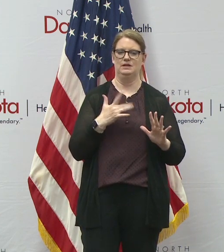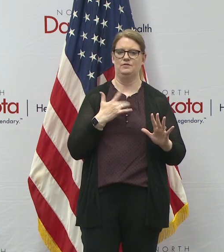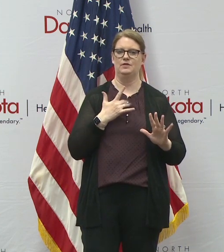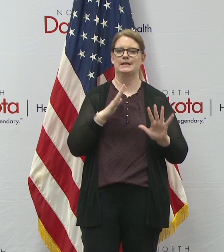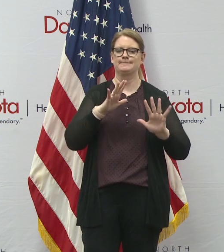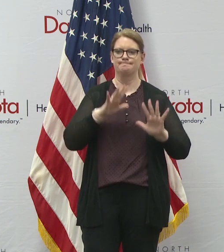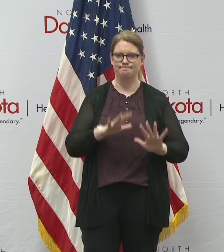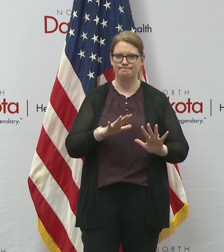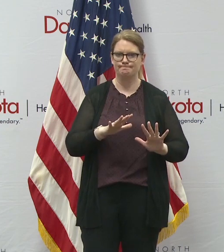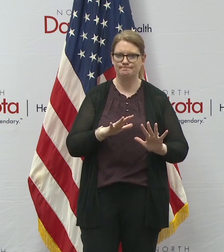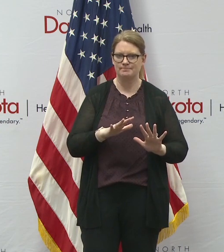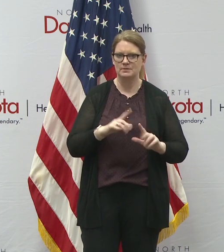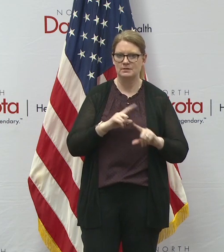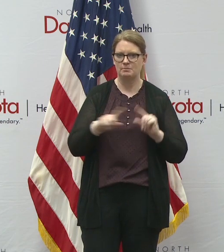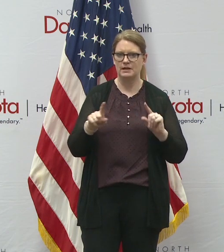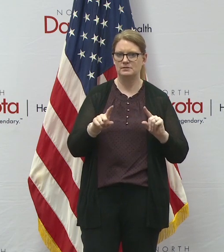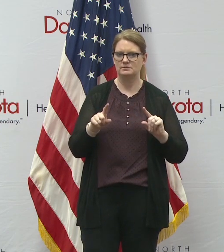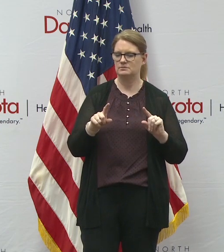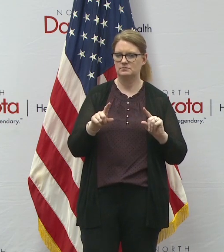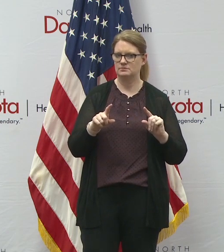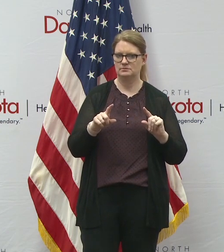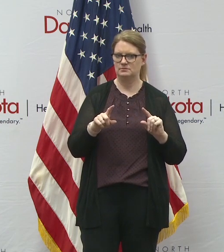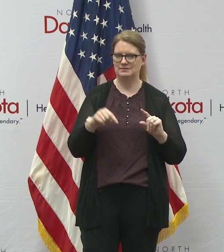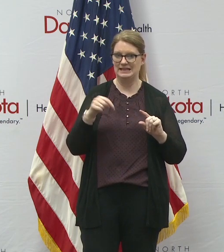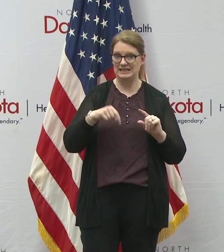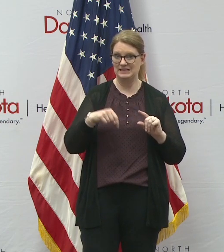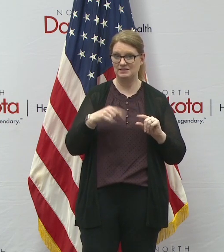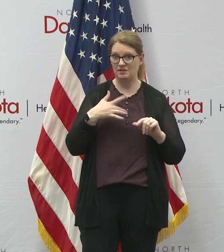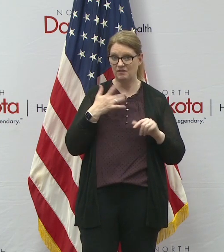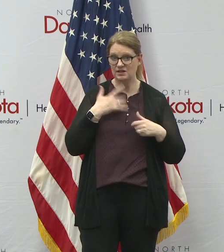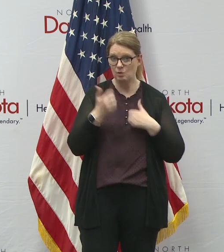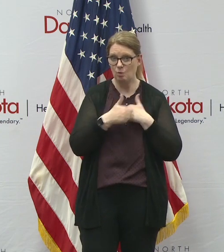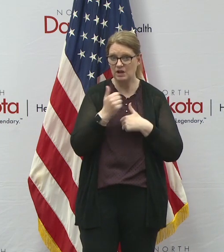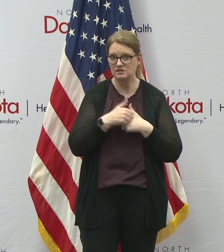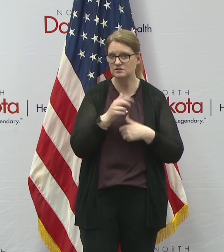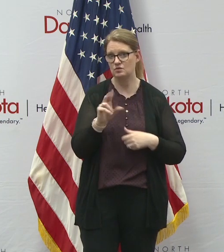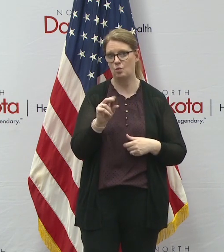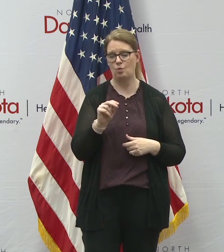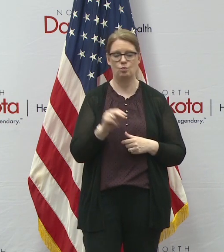work all those numbers, but we don't see that as a risk area today.